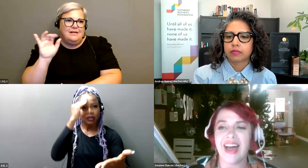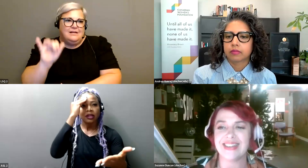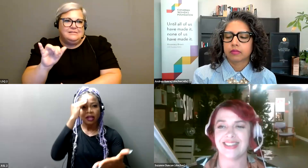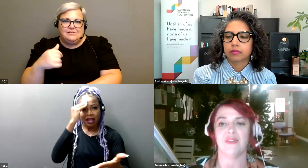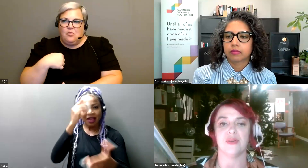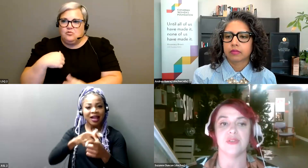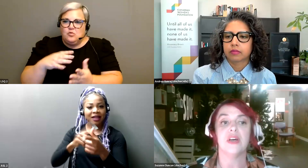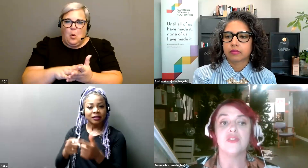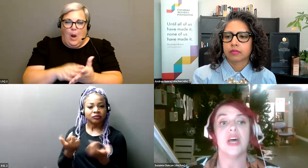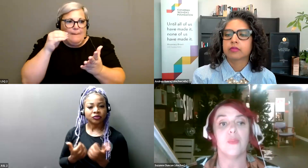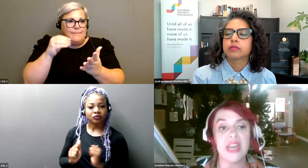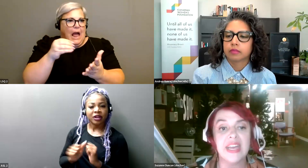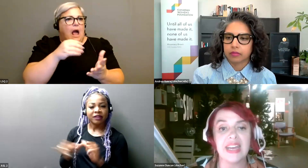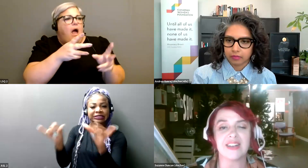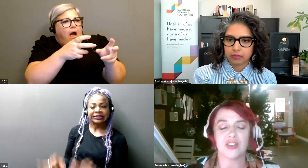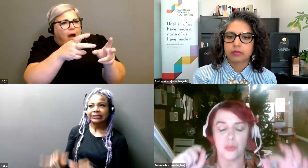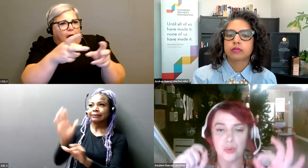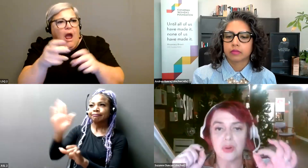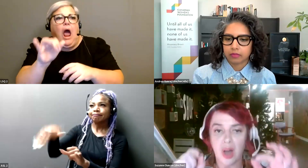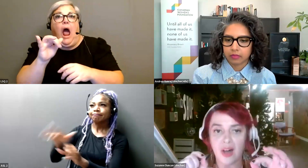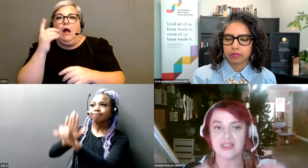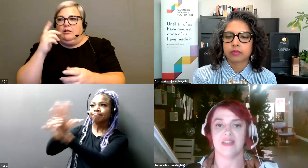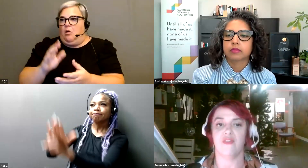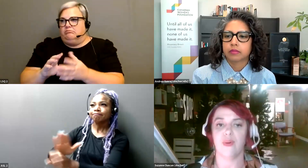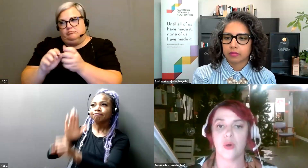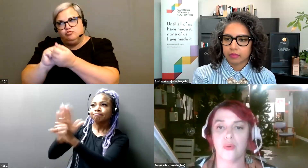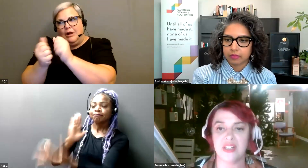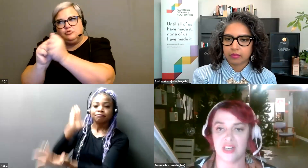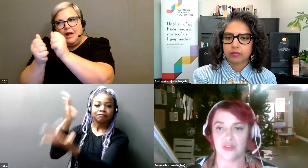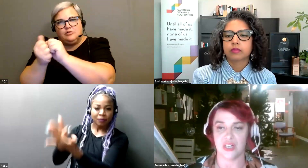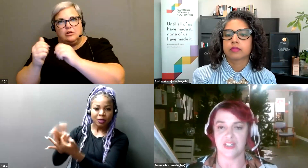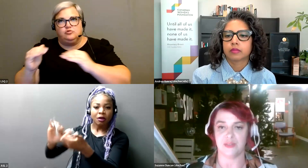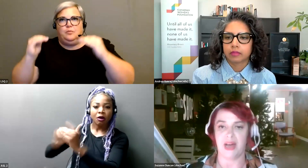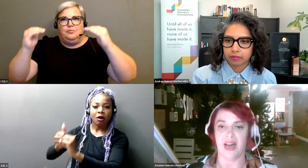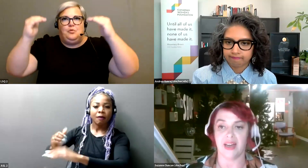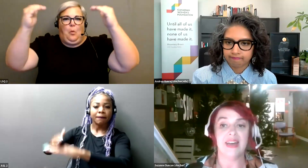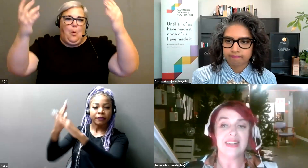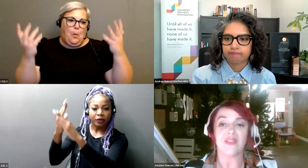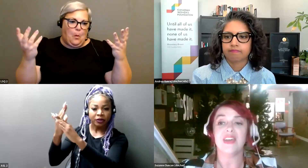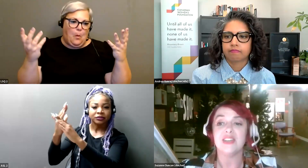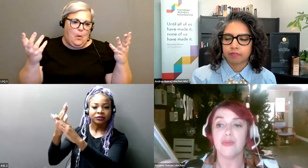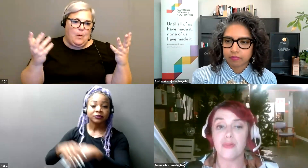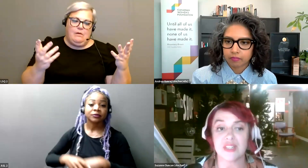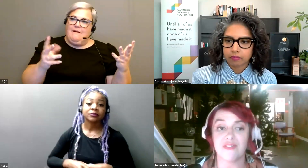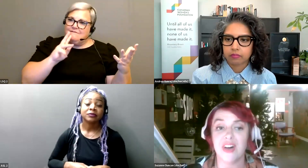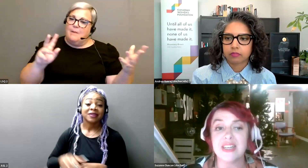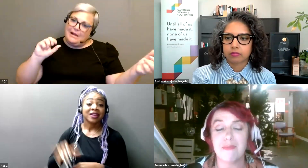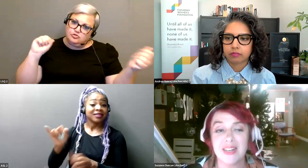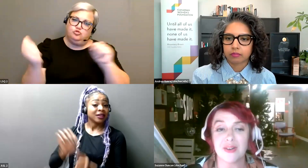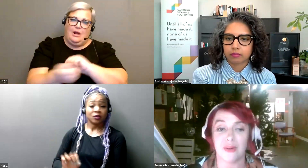at the highest levels so that we can get to the root causes of what's holding gender justice back. Now, this approach